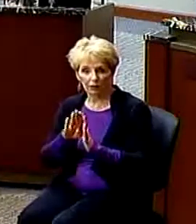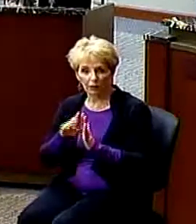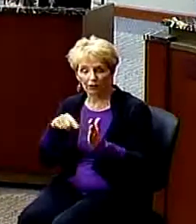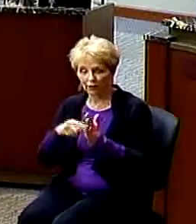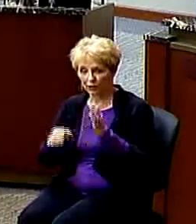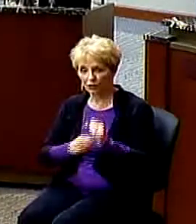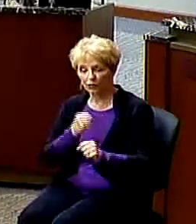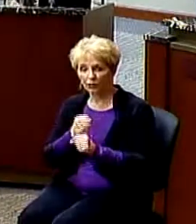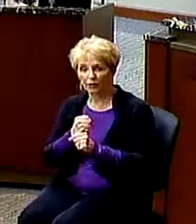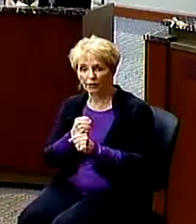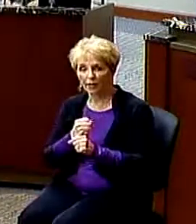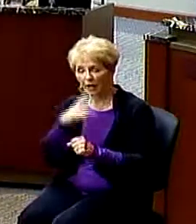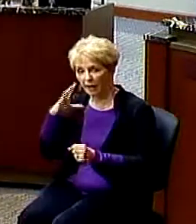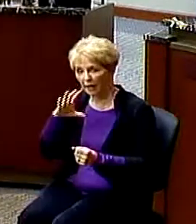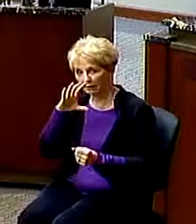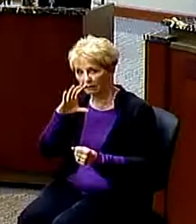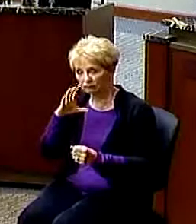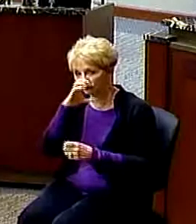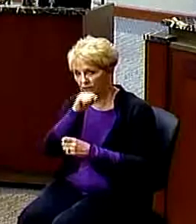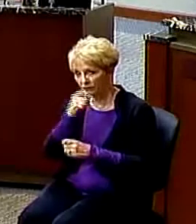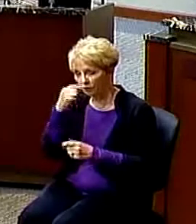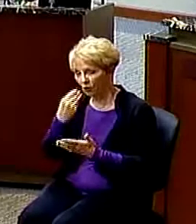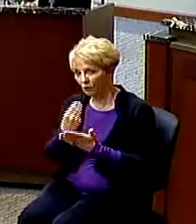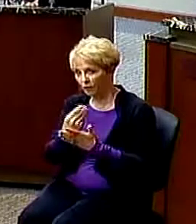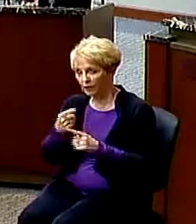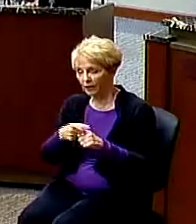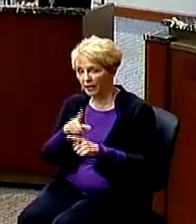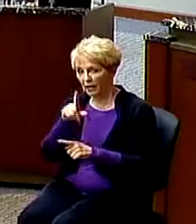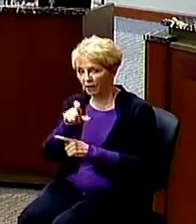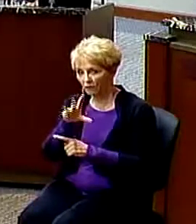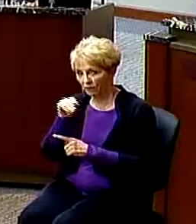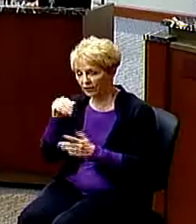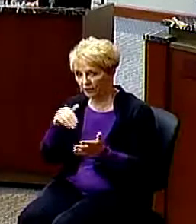This year, our estimate for funding is